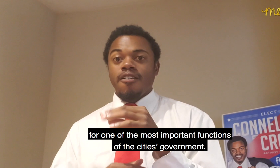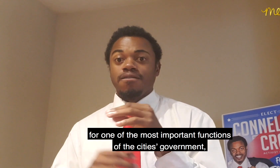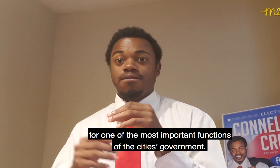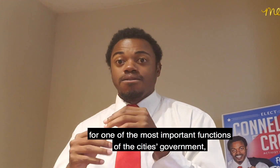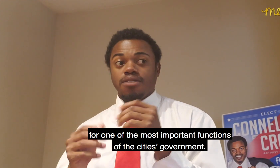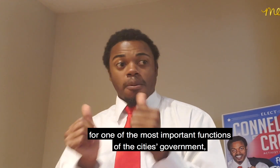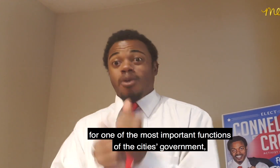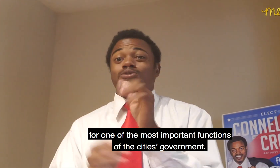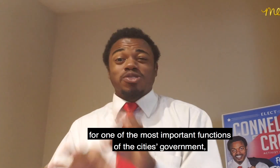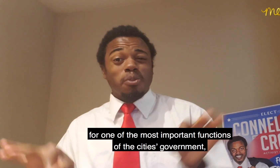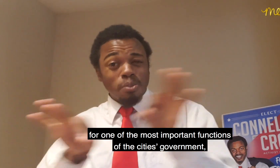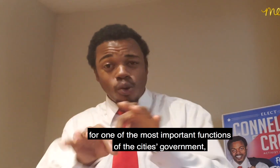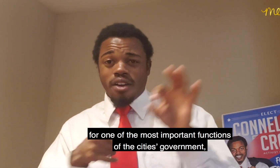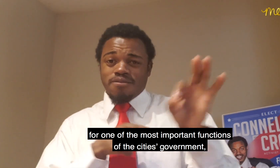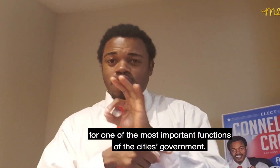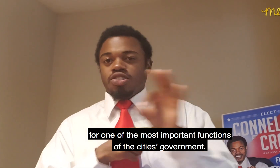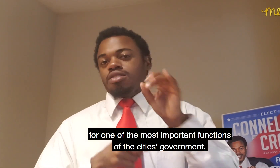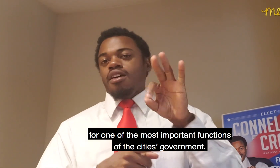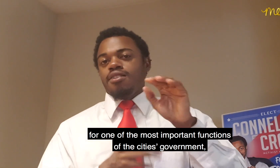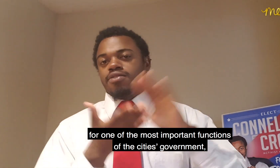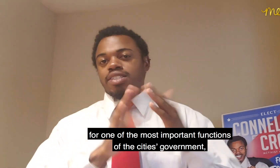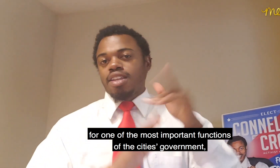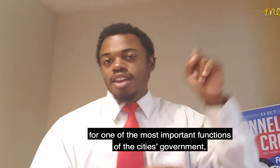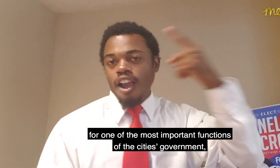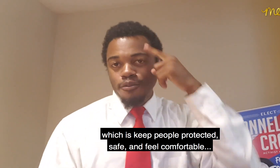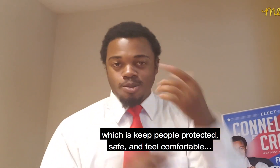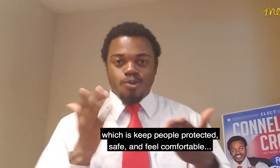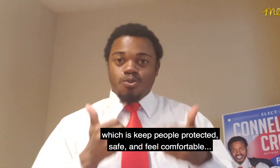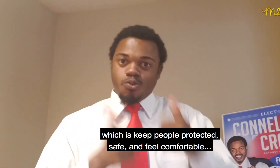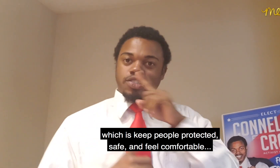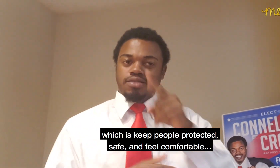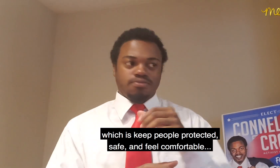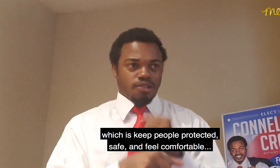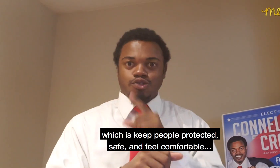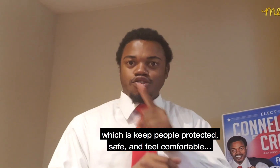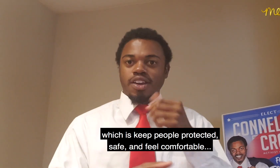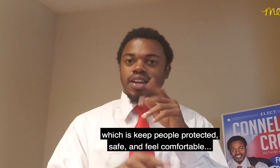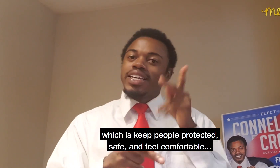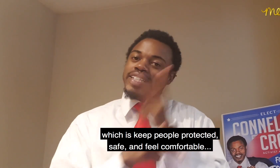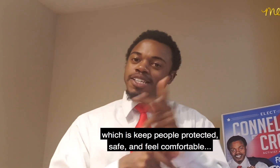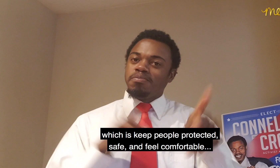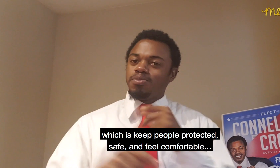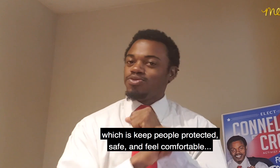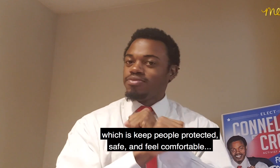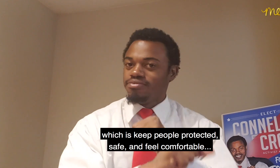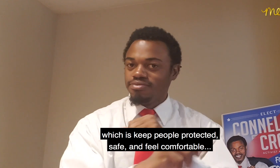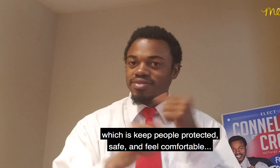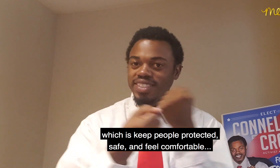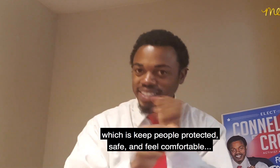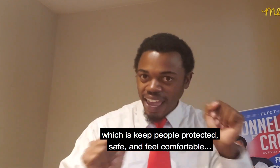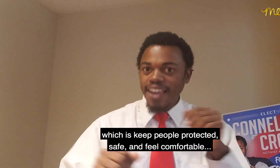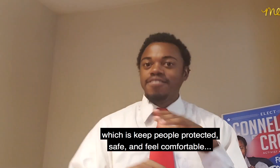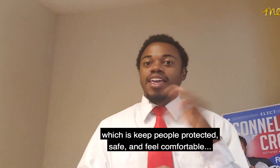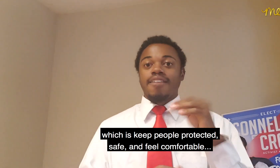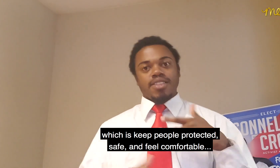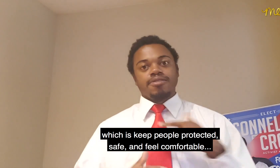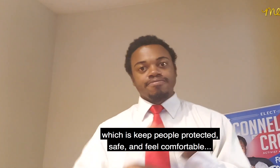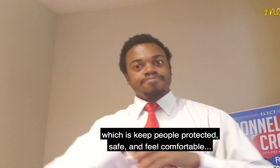for one of the most important functions of the city's government, which is to keep people protected, safe, and feel